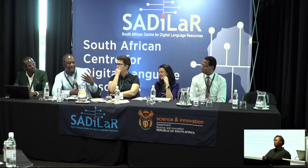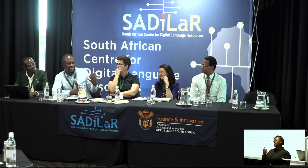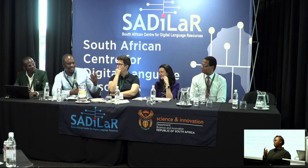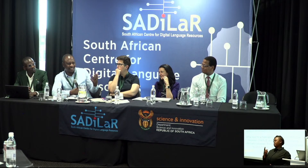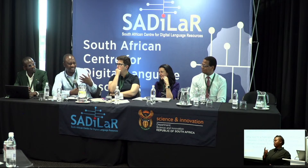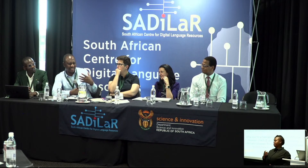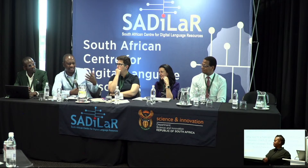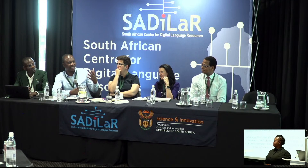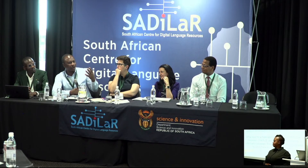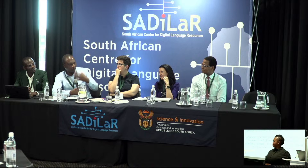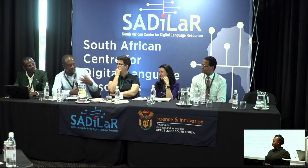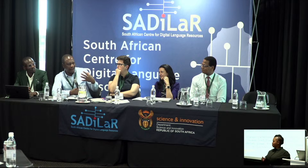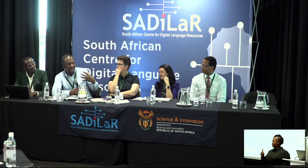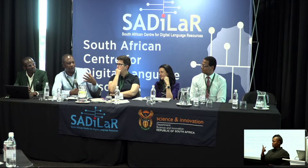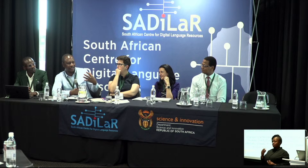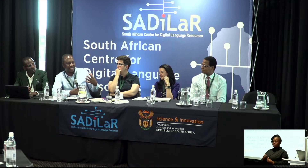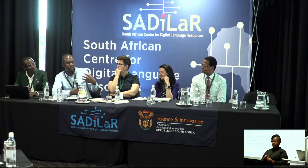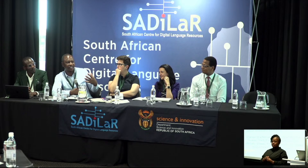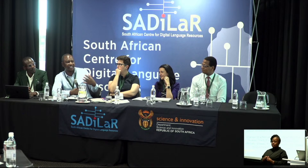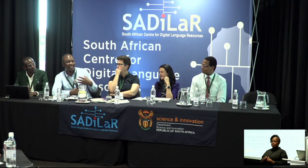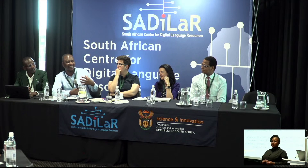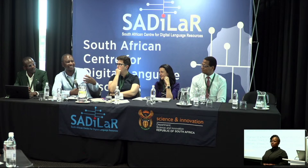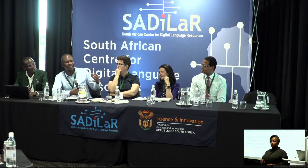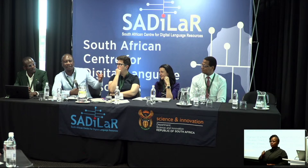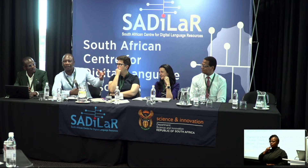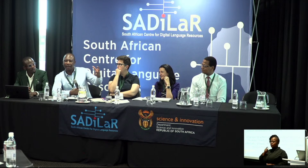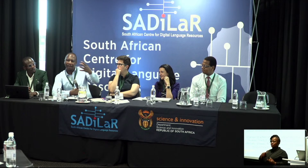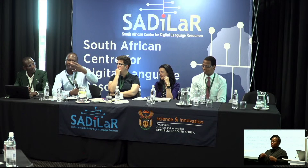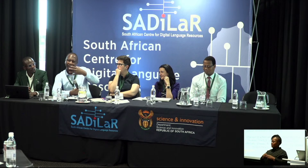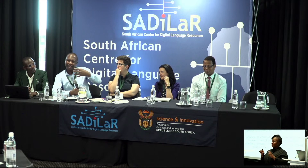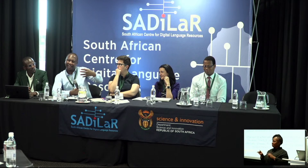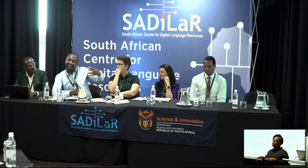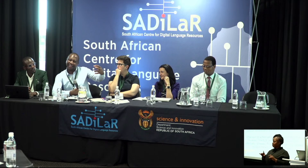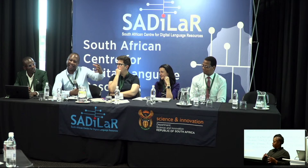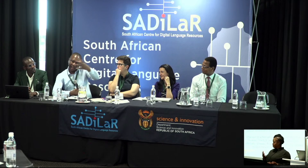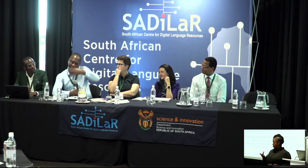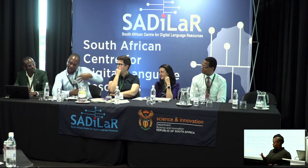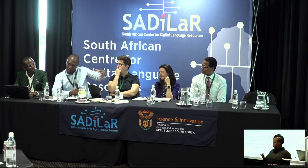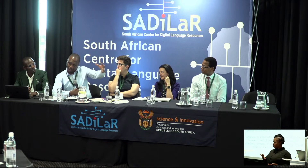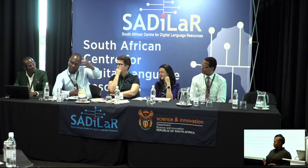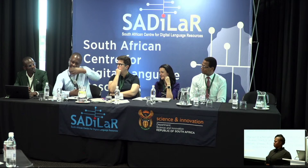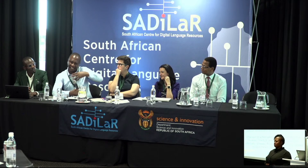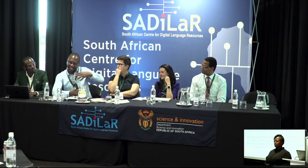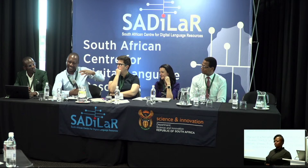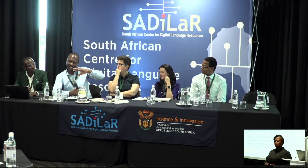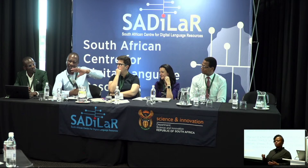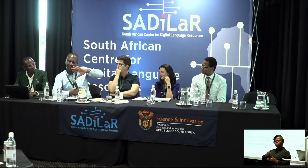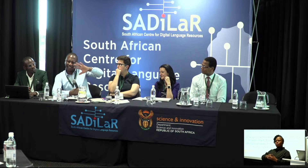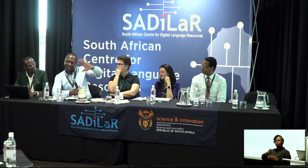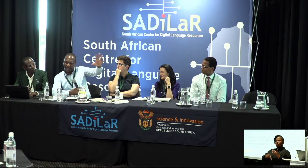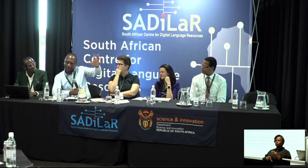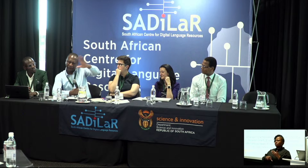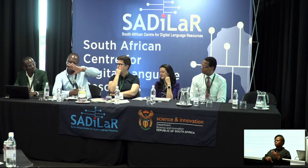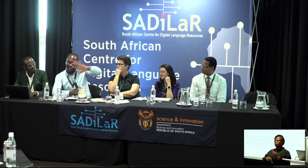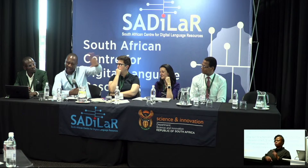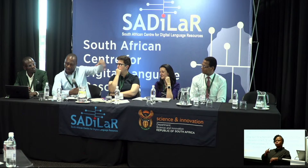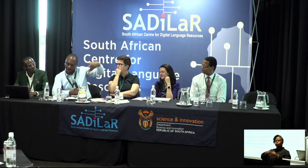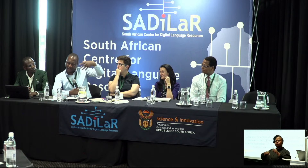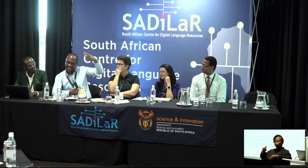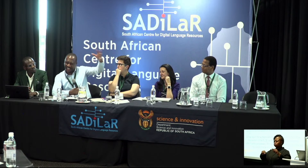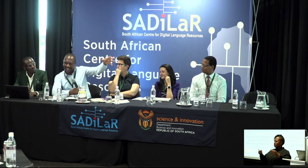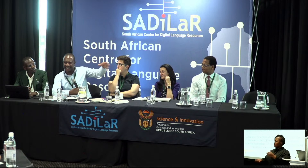most difficult things that we find ourselves in, there are a lot of projects